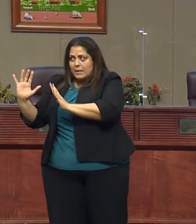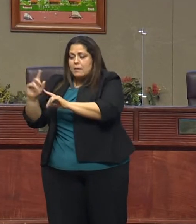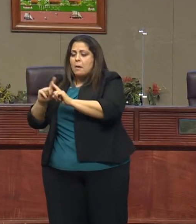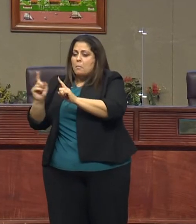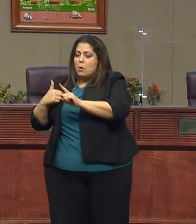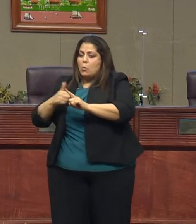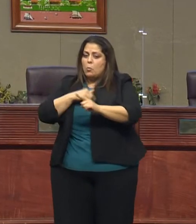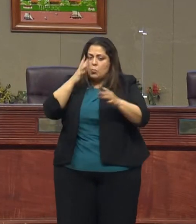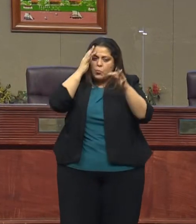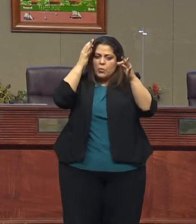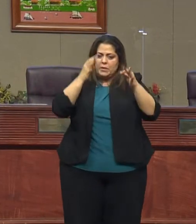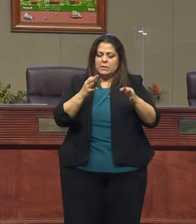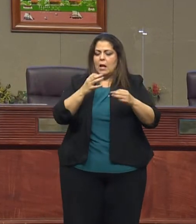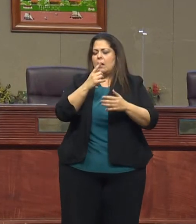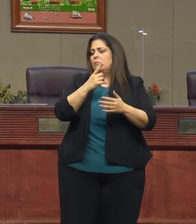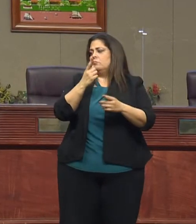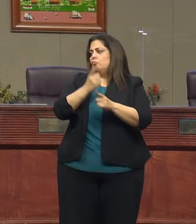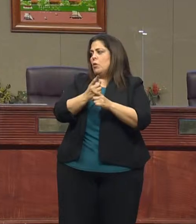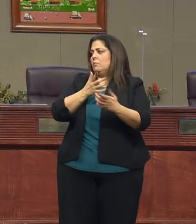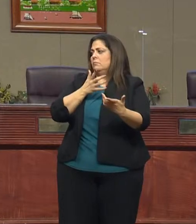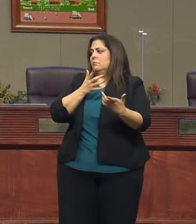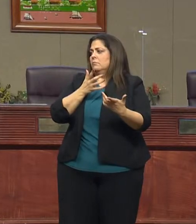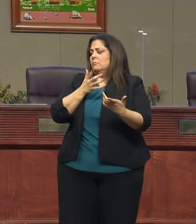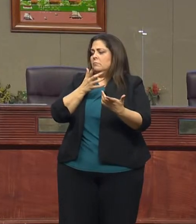for us at this time. Okay.